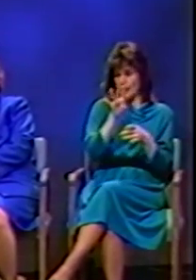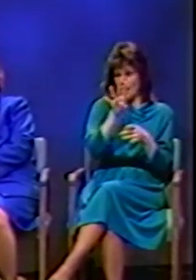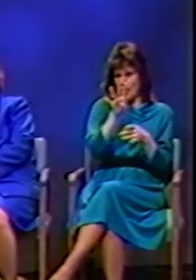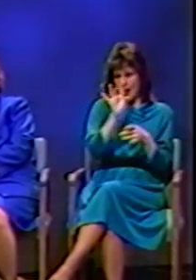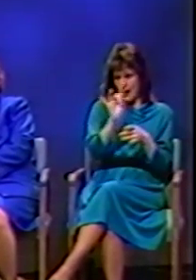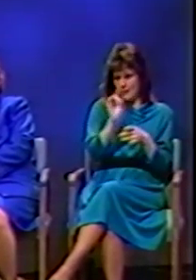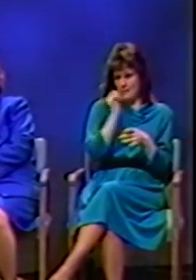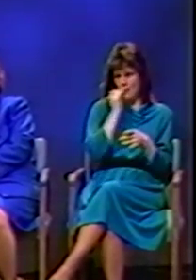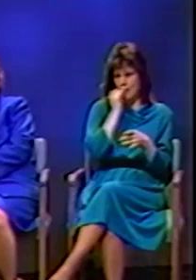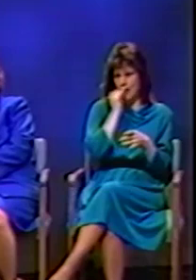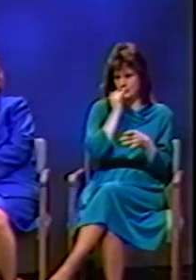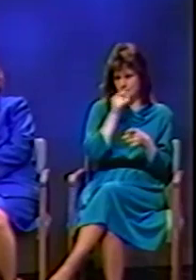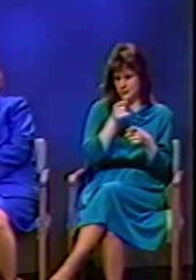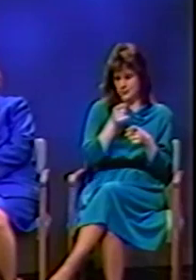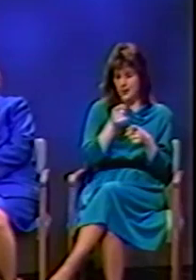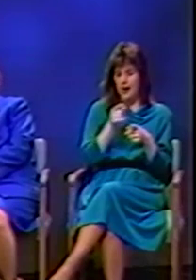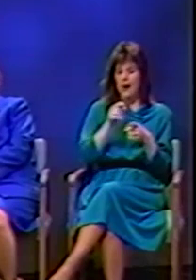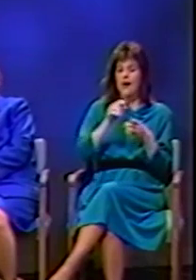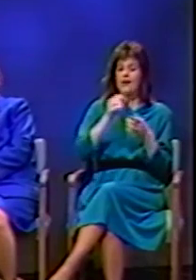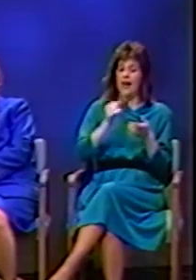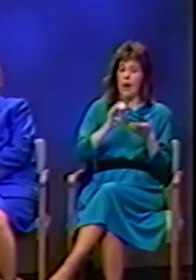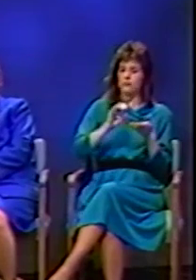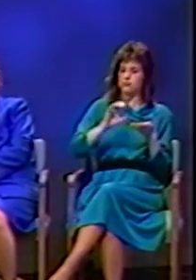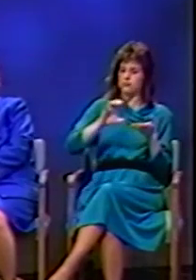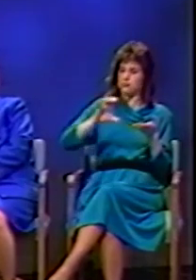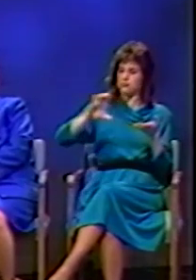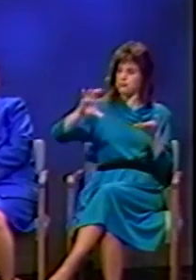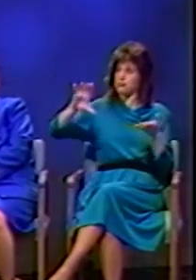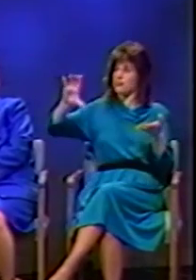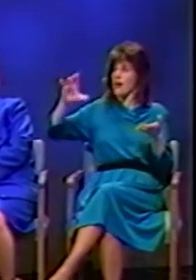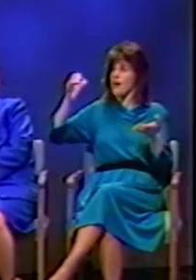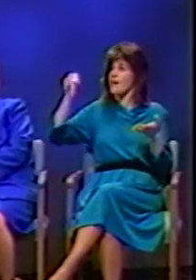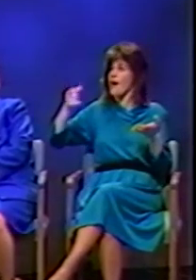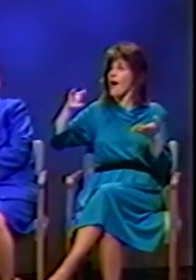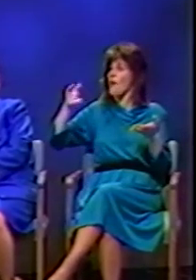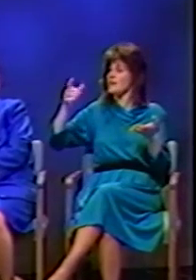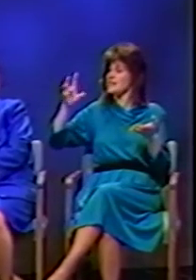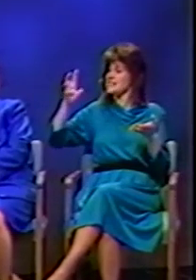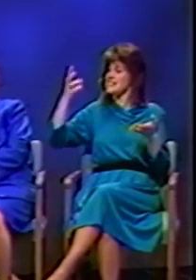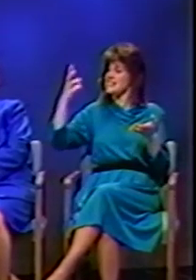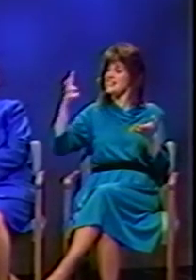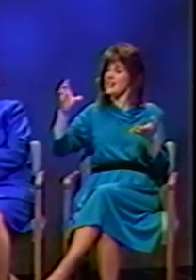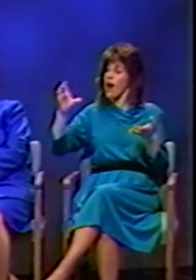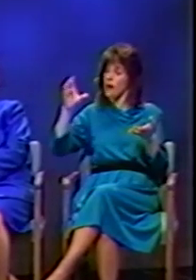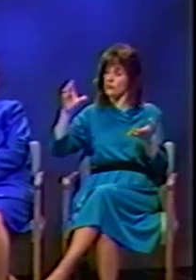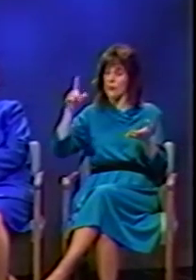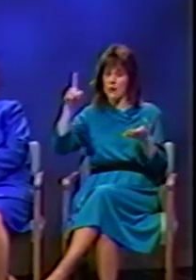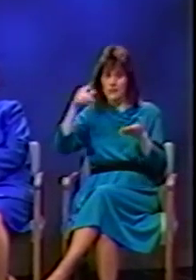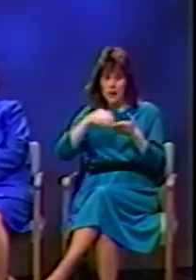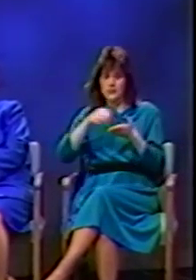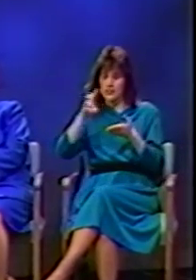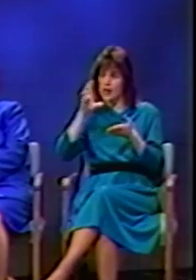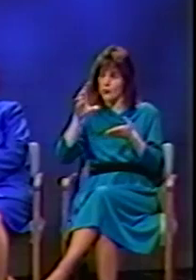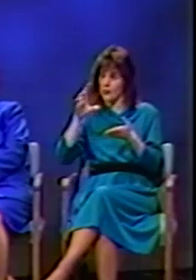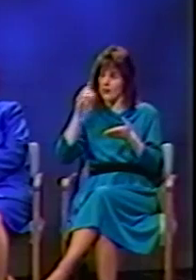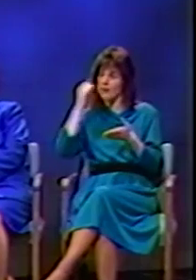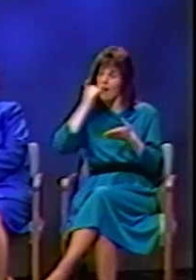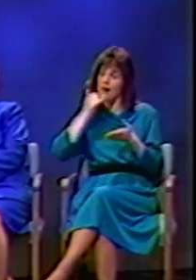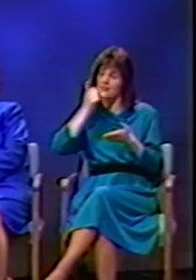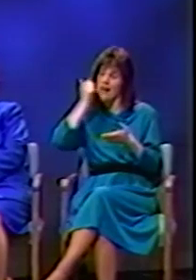calls. Now, we are handling in excess of 1,600 calls a day. And every day, we have more calls